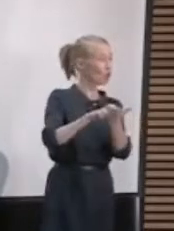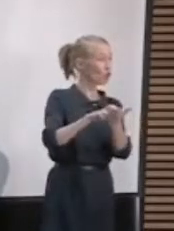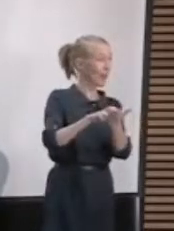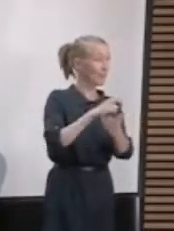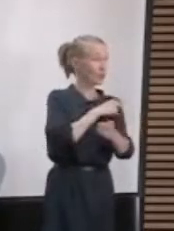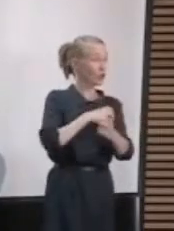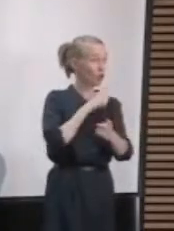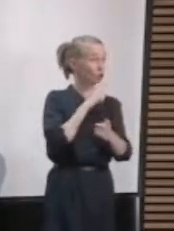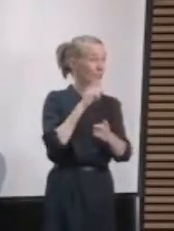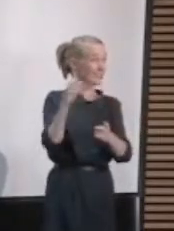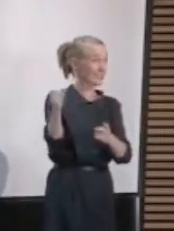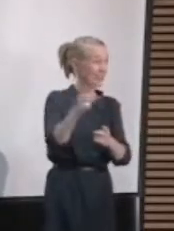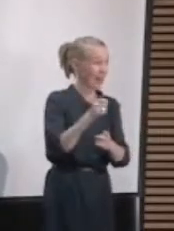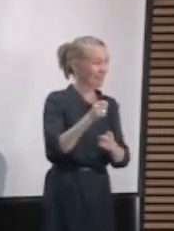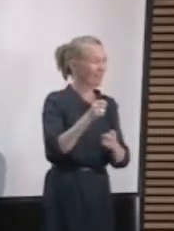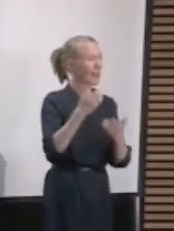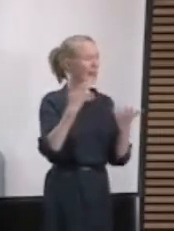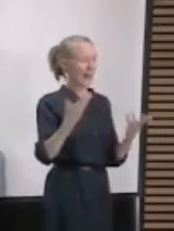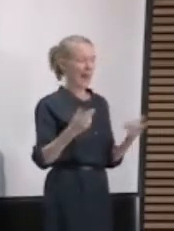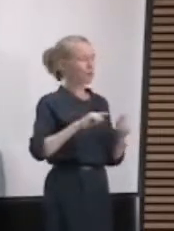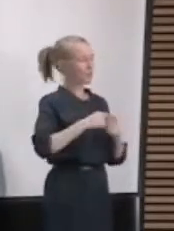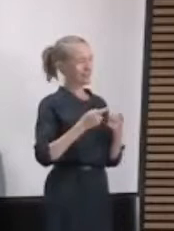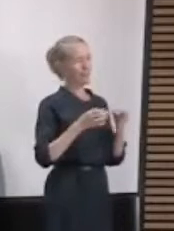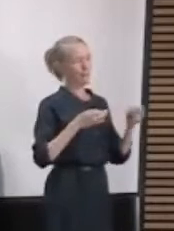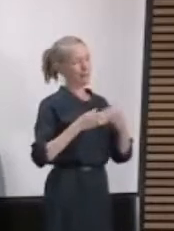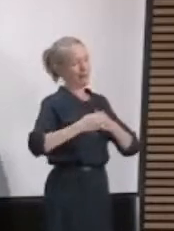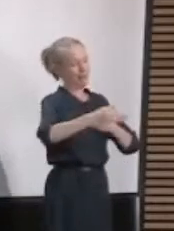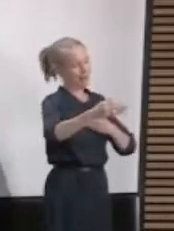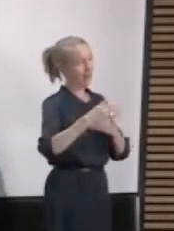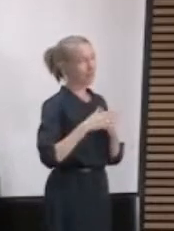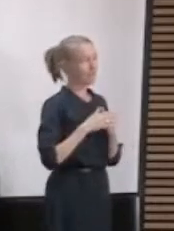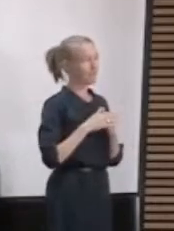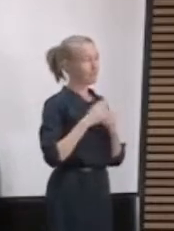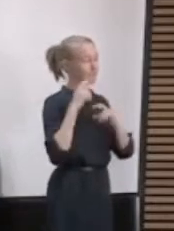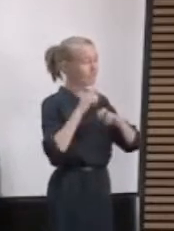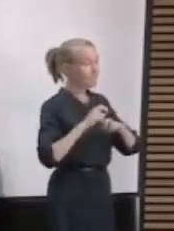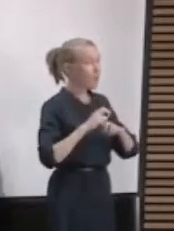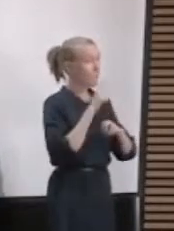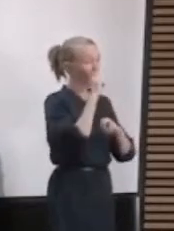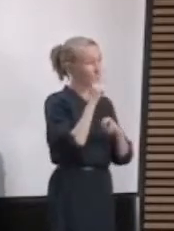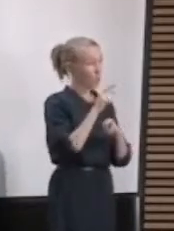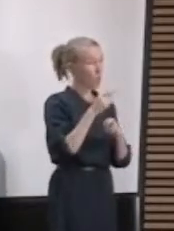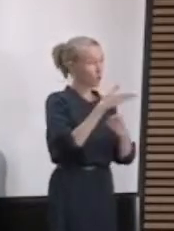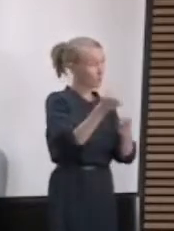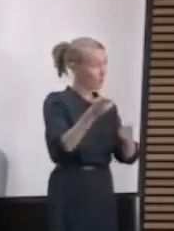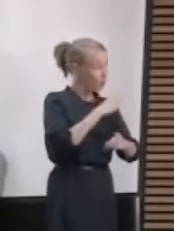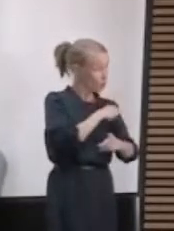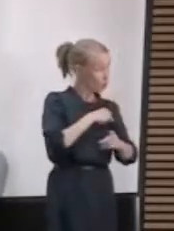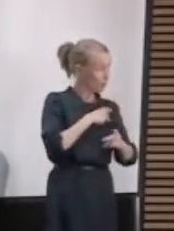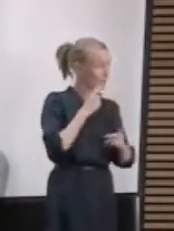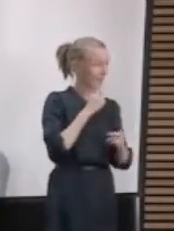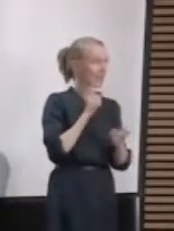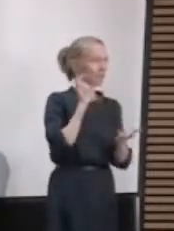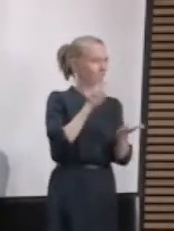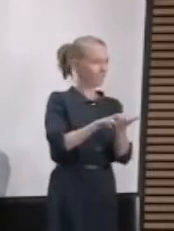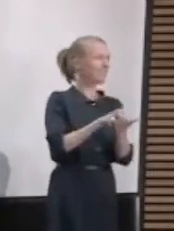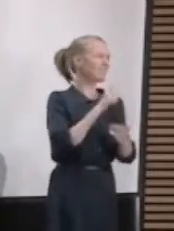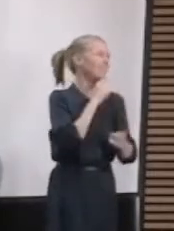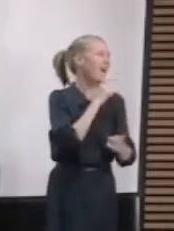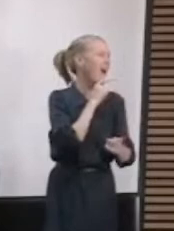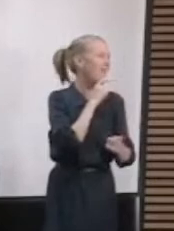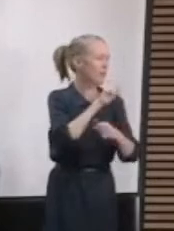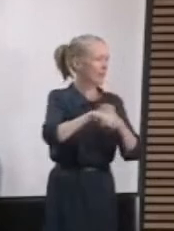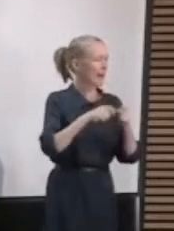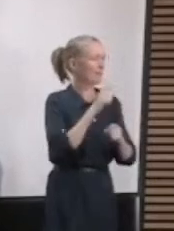make sure they are paid a living wage. And part of that is ensuring we then limit the risk of anyone working in any other